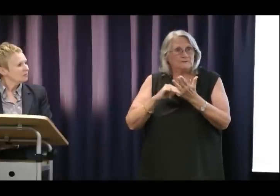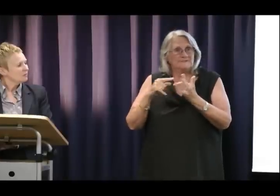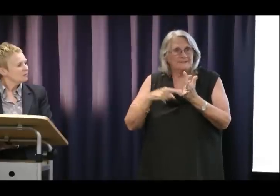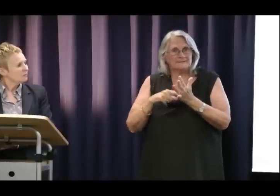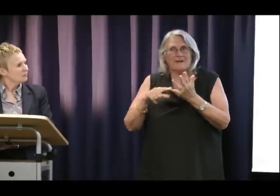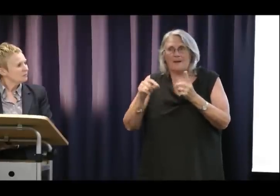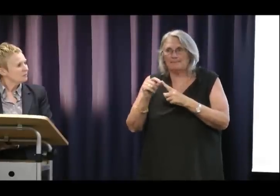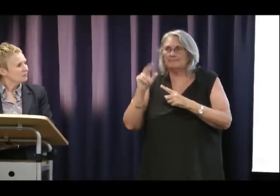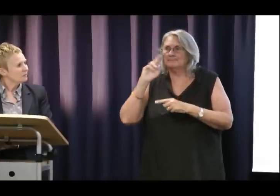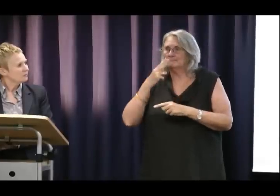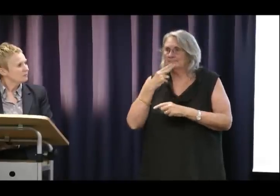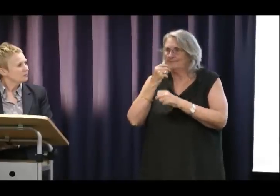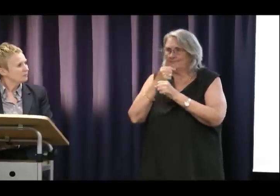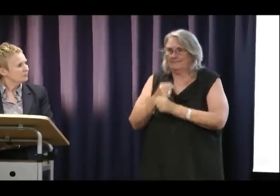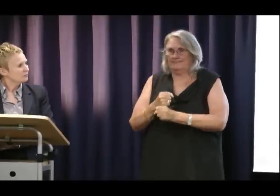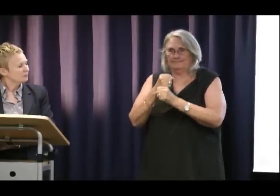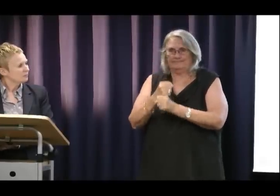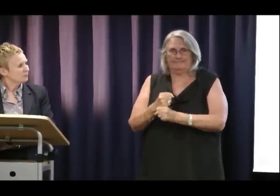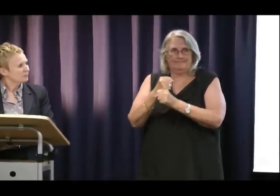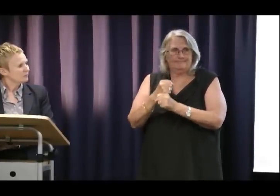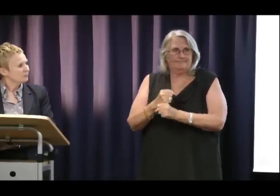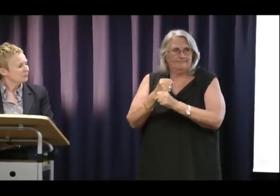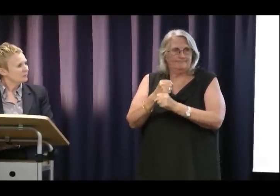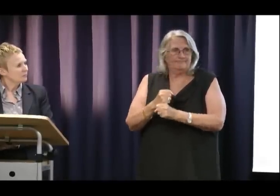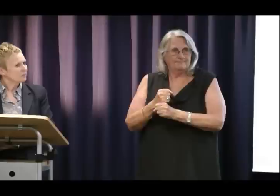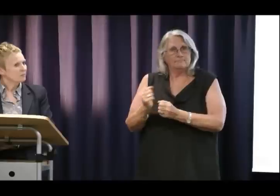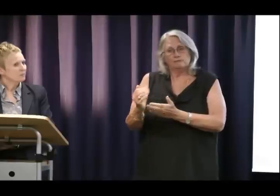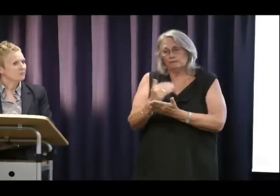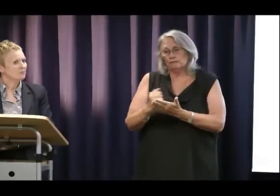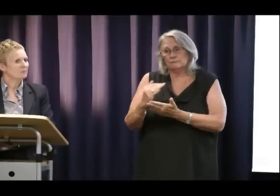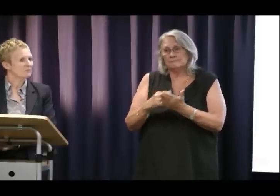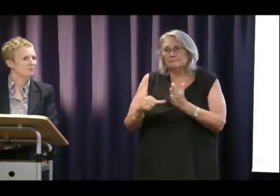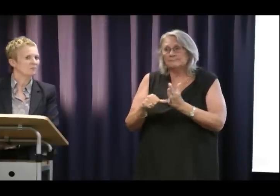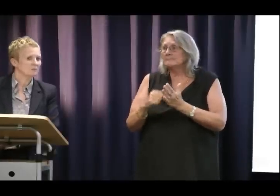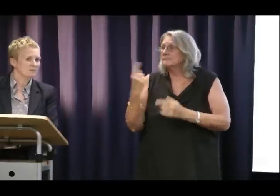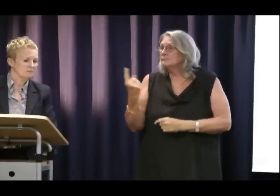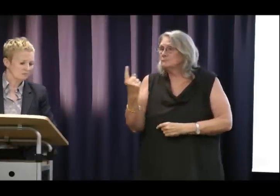fundraiser to establish the Deaf Society.